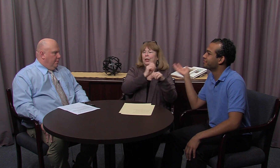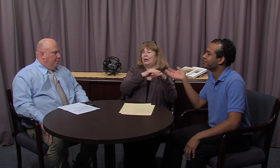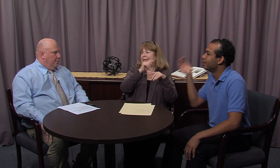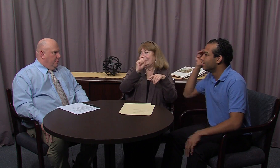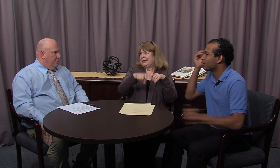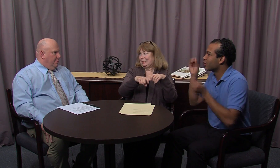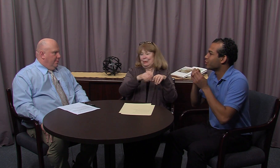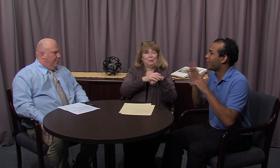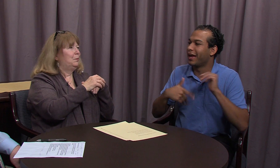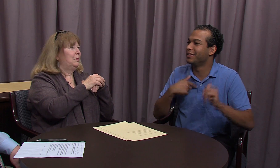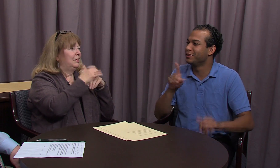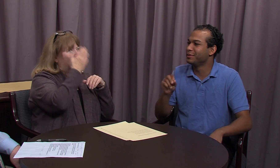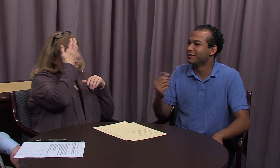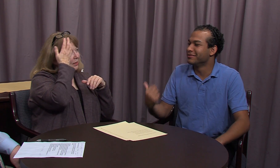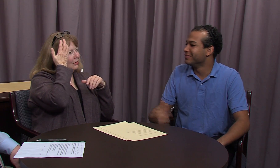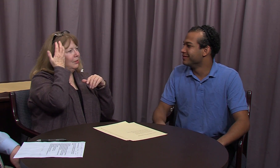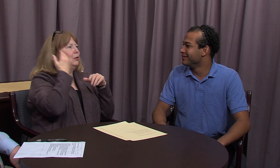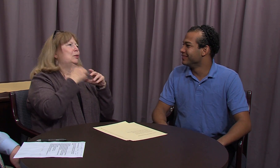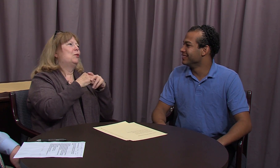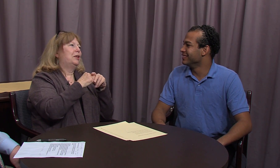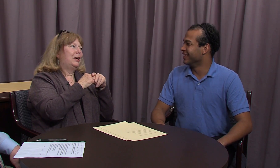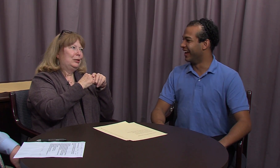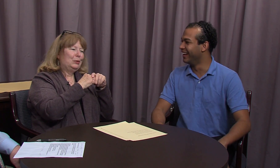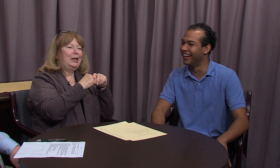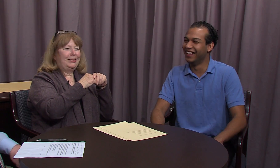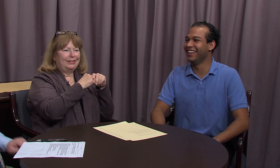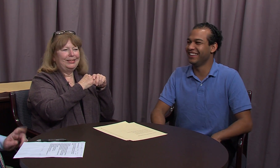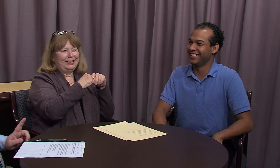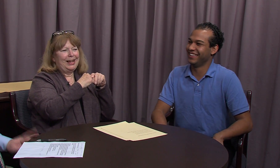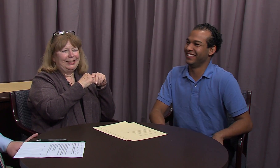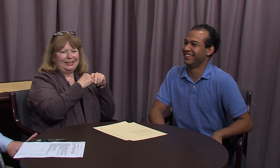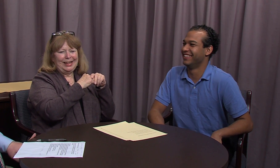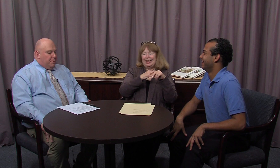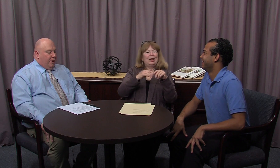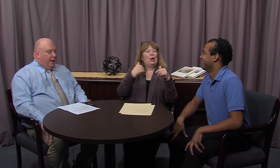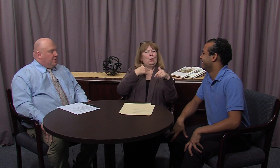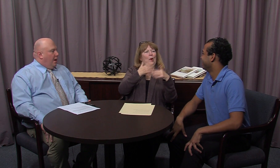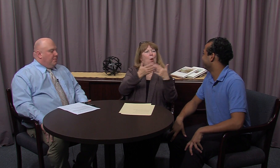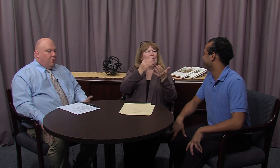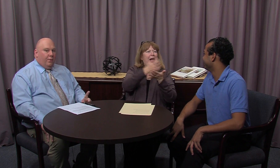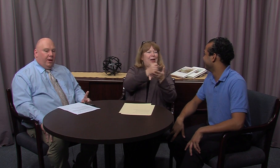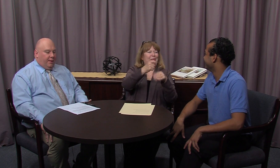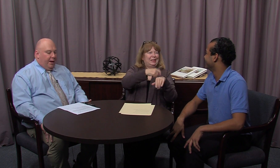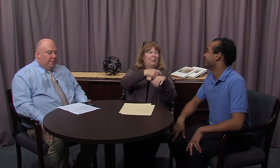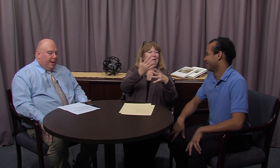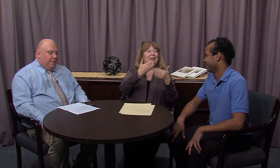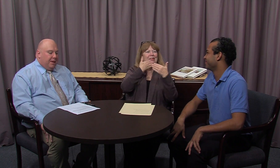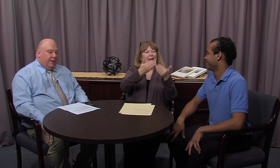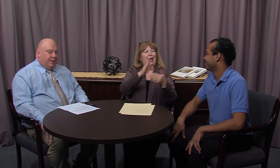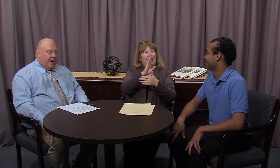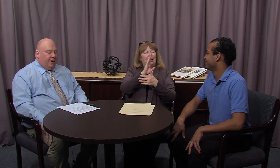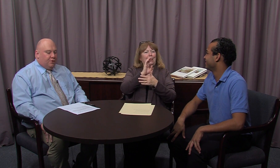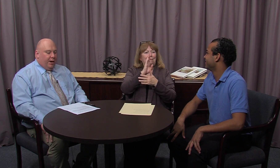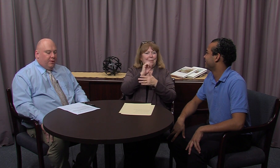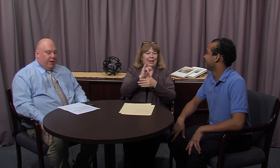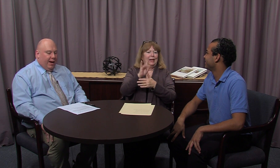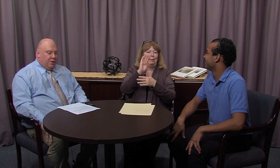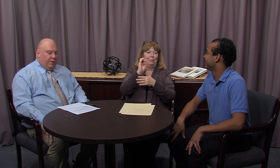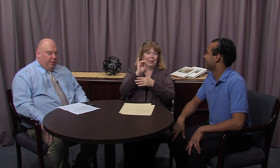on Texas. She knows it more than I do. Yeah, yeah. We are just about out of time, so I want to thank Betty Beekman, Executive Director of the National Theater of the